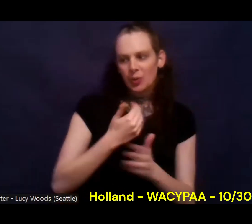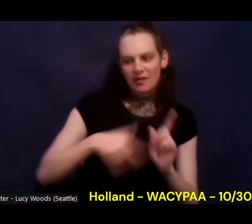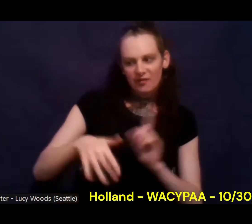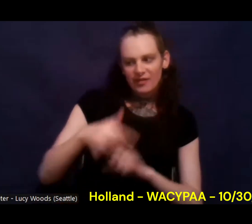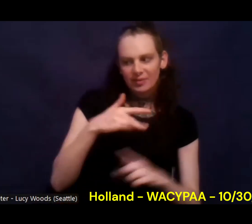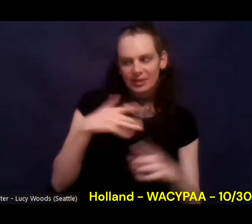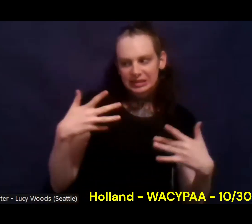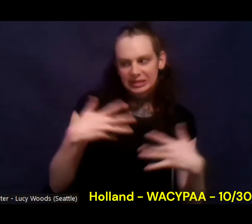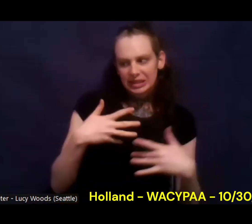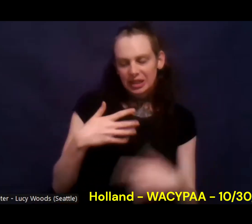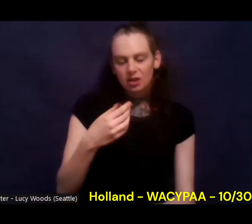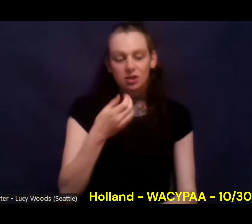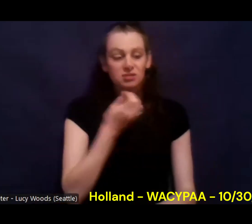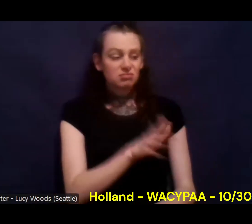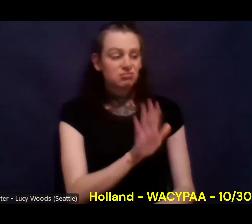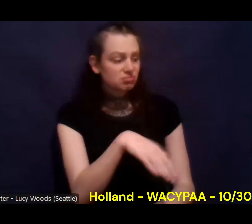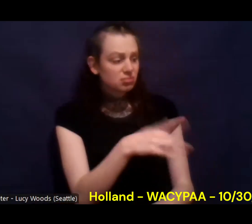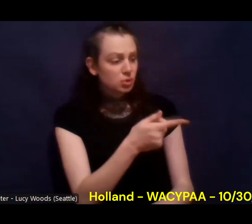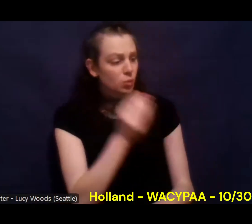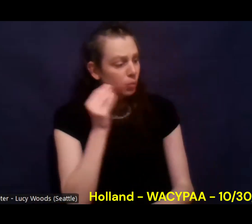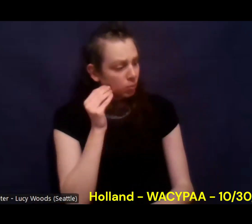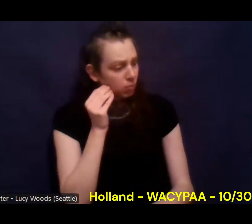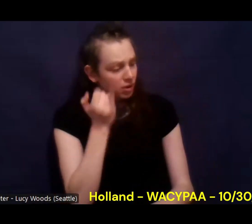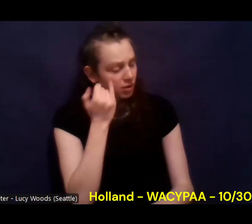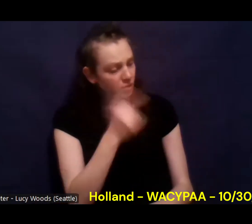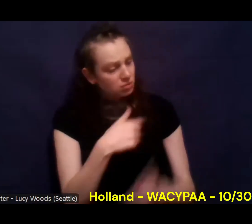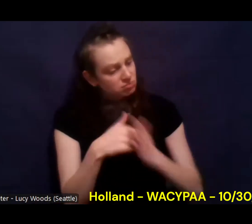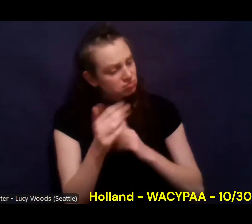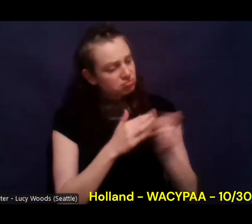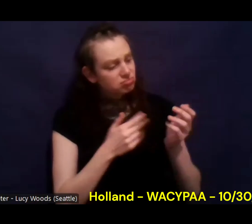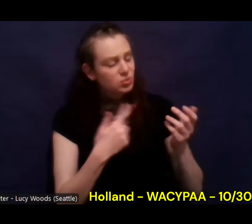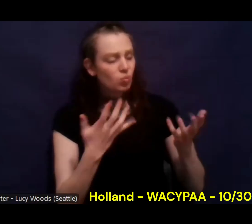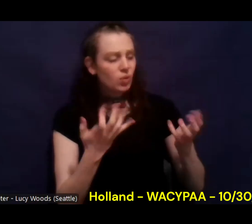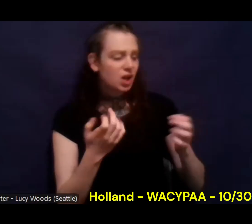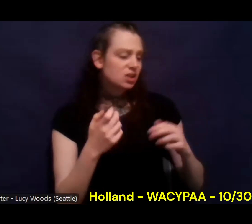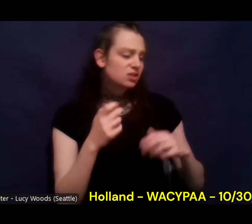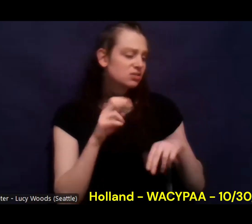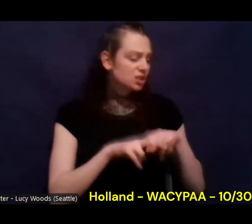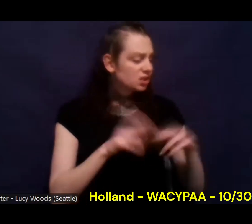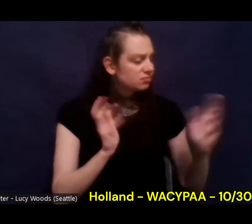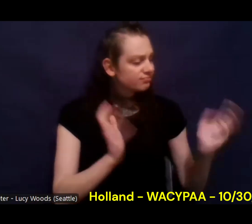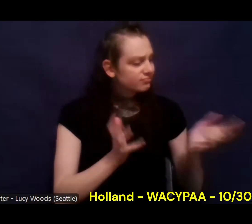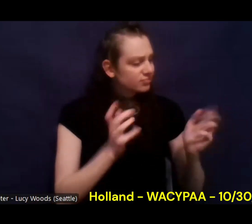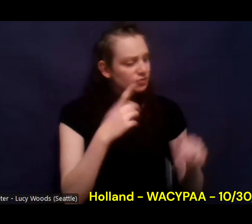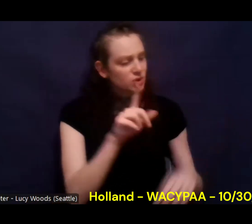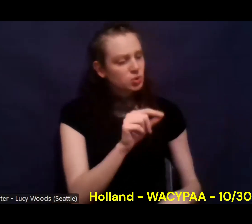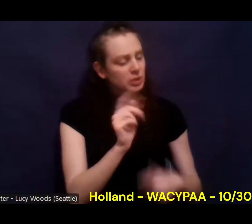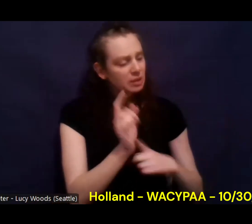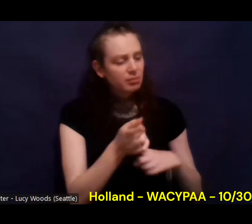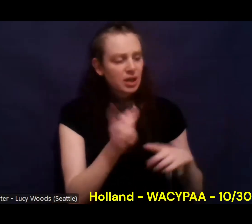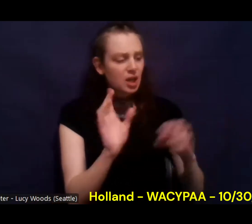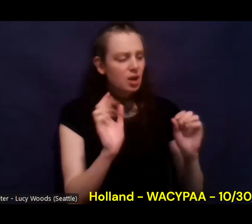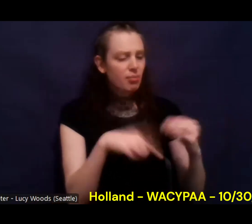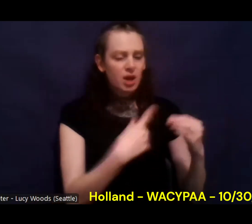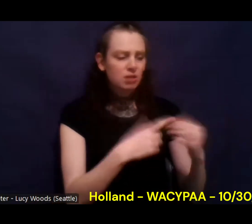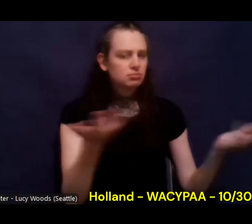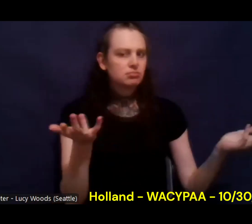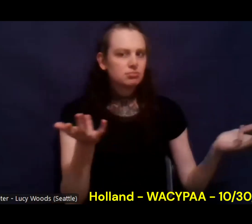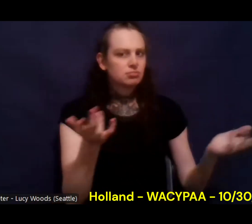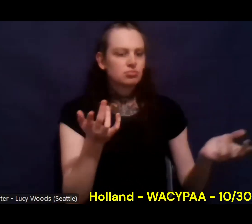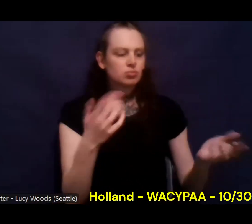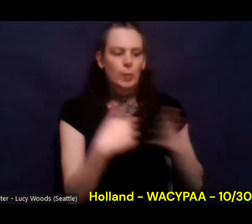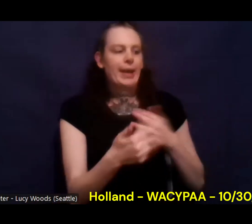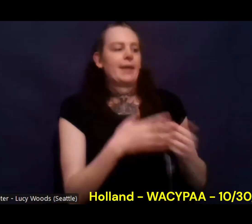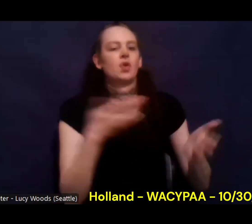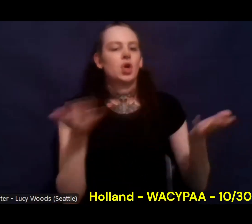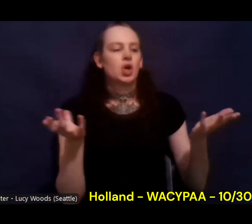you're home. Like if you like feel uncomfortable and you like want to sit and talk to me for like the next 20 minutes about literally nothing because it makes you feel